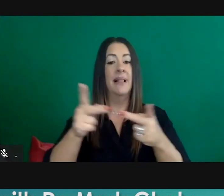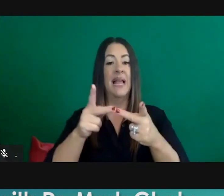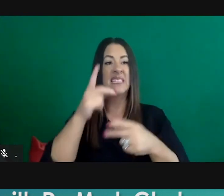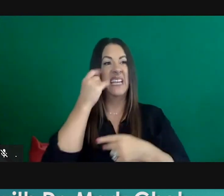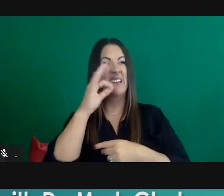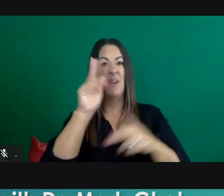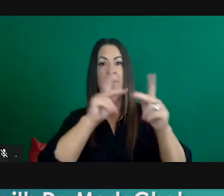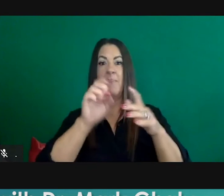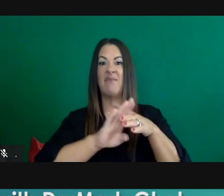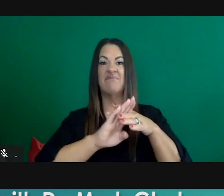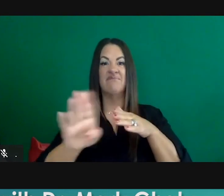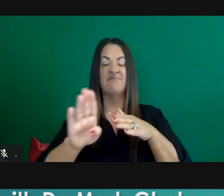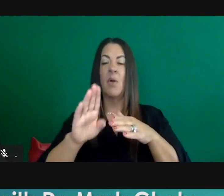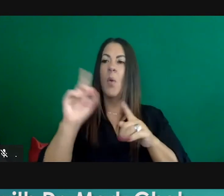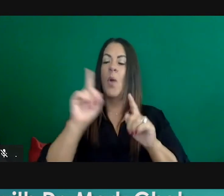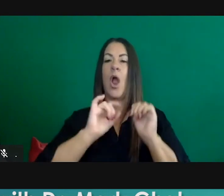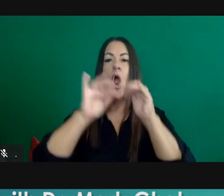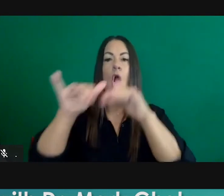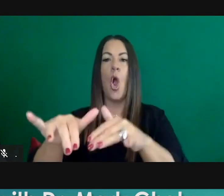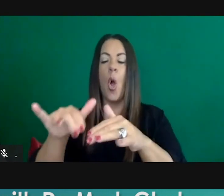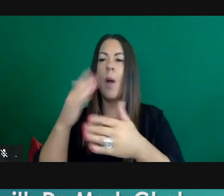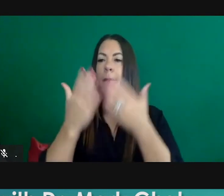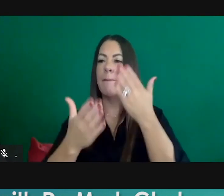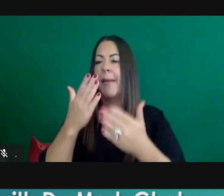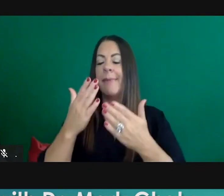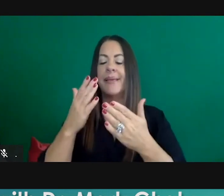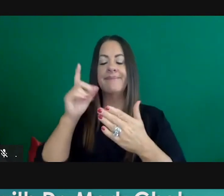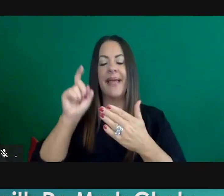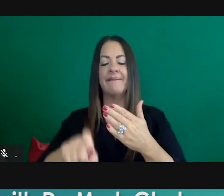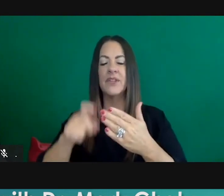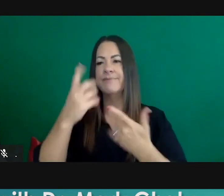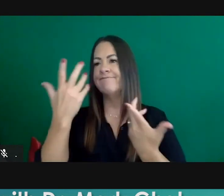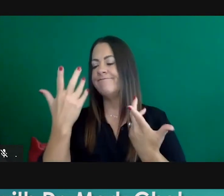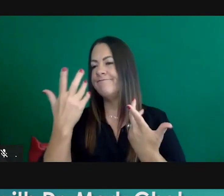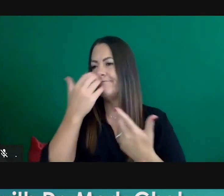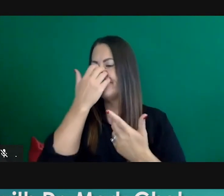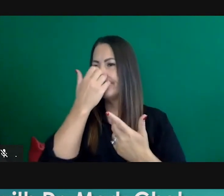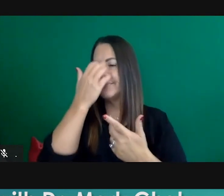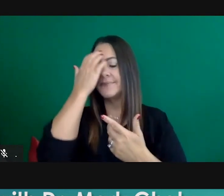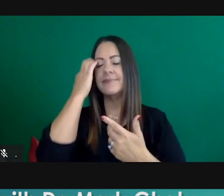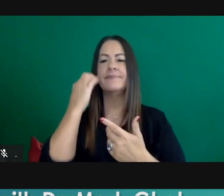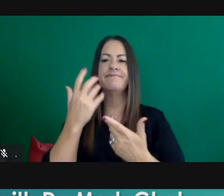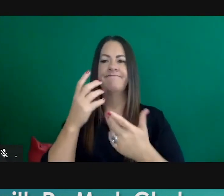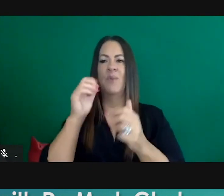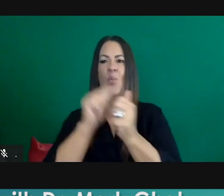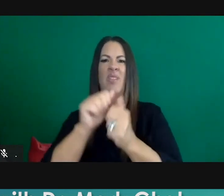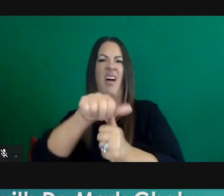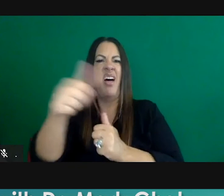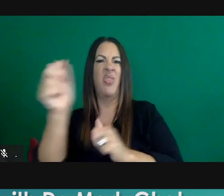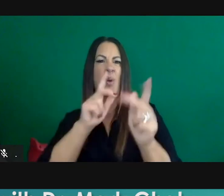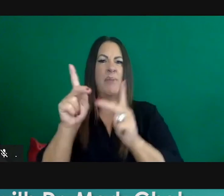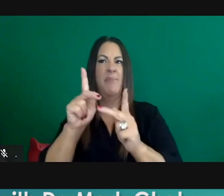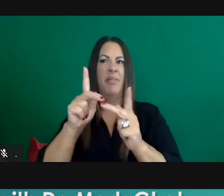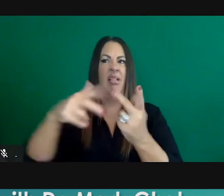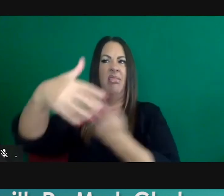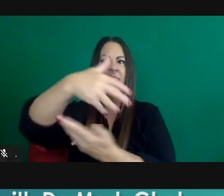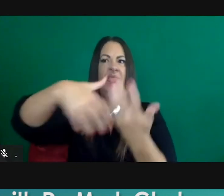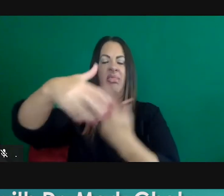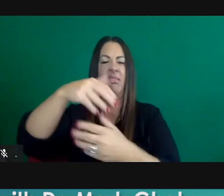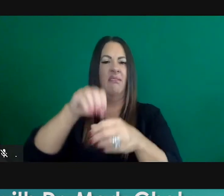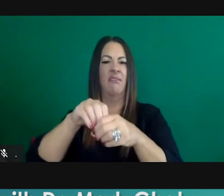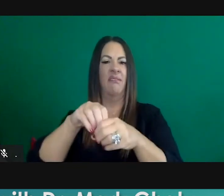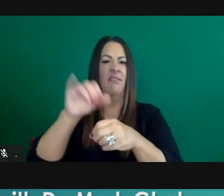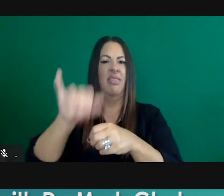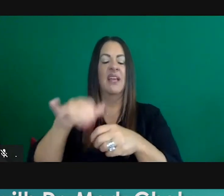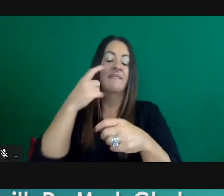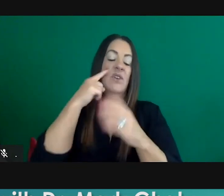might come together to spend a few nights in a gymnasium eating buffet style food, that's really